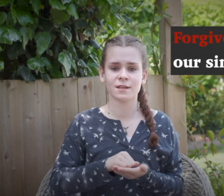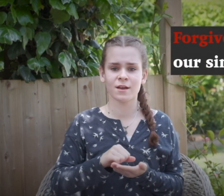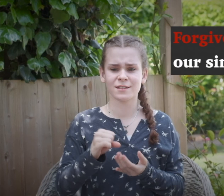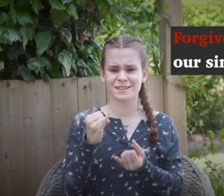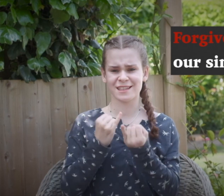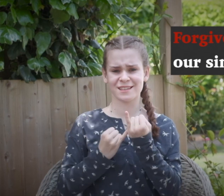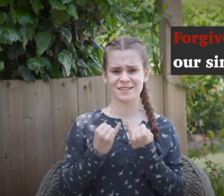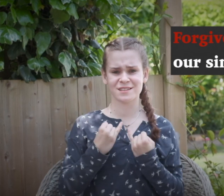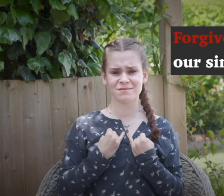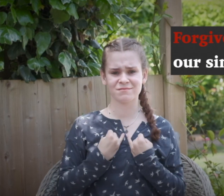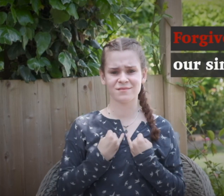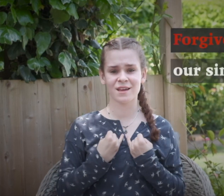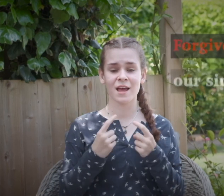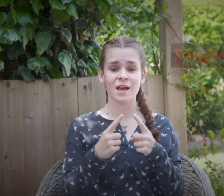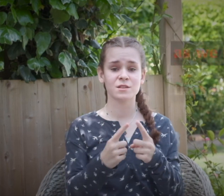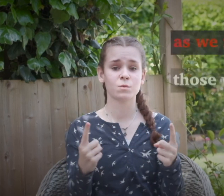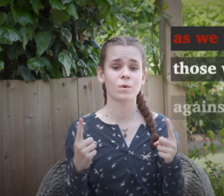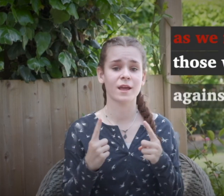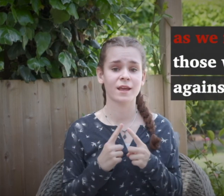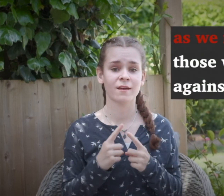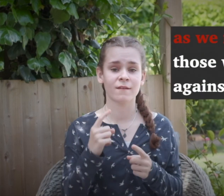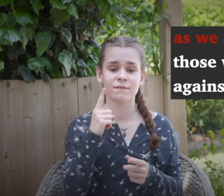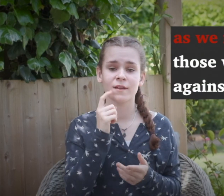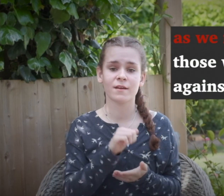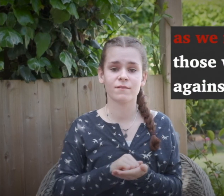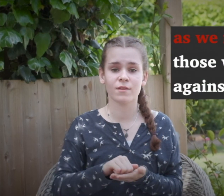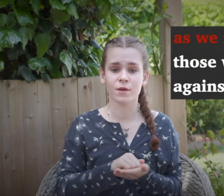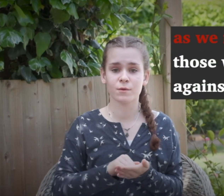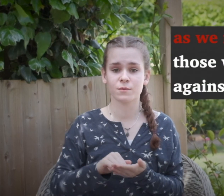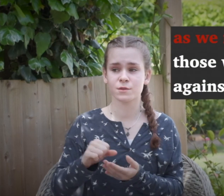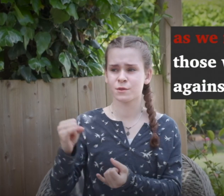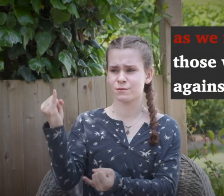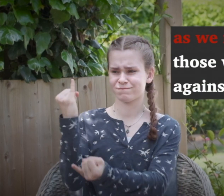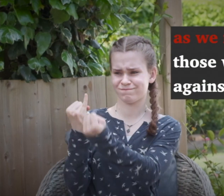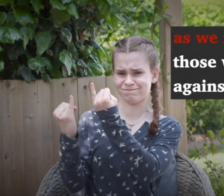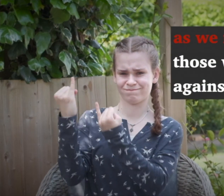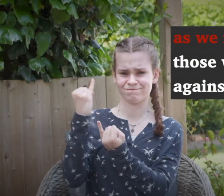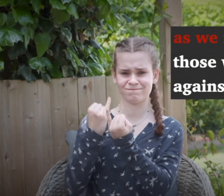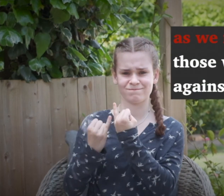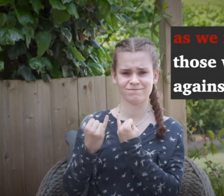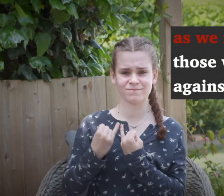Forgive us our sins, as we forgive those who sin against us.